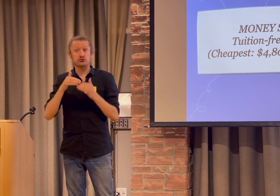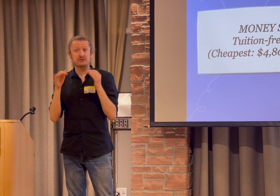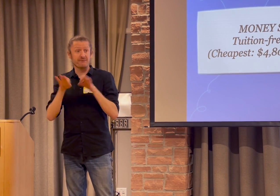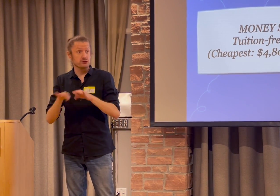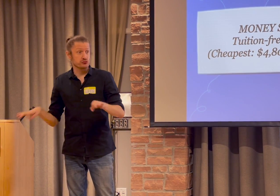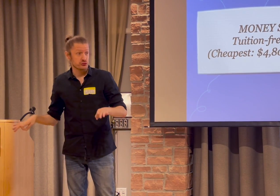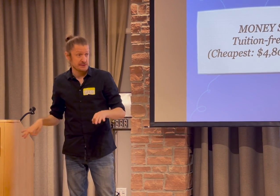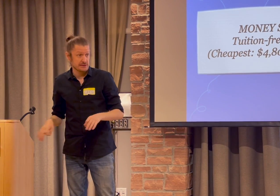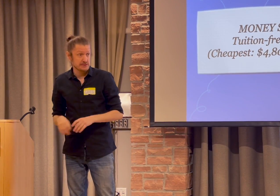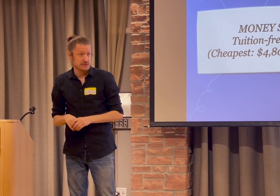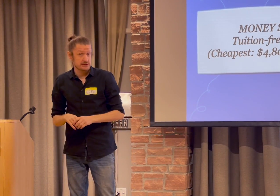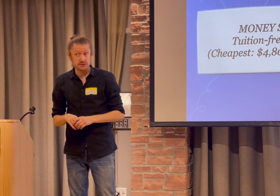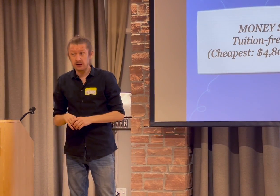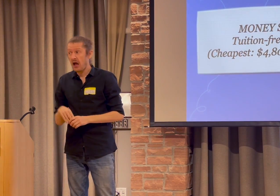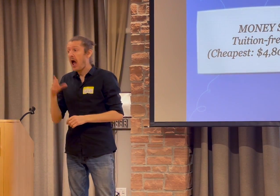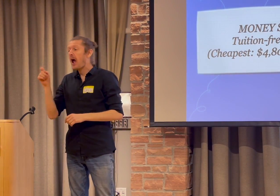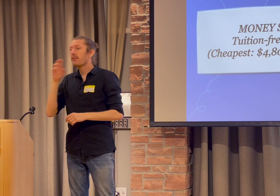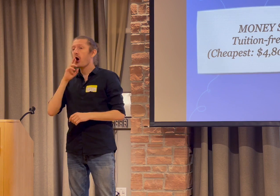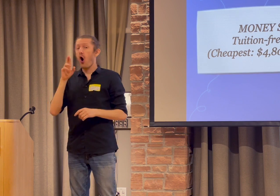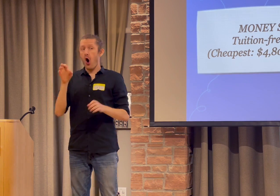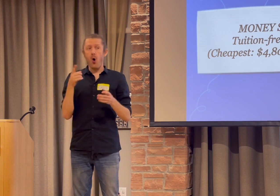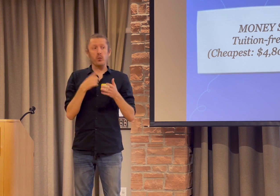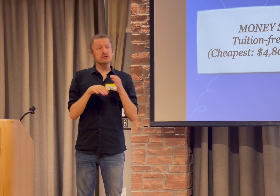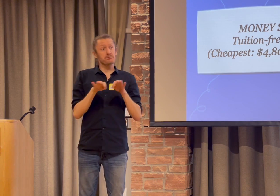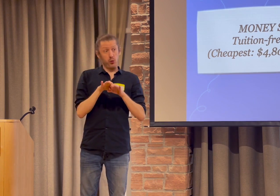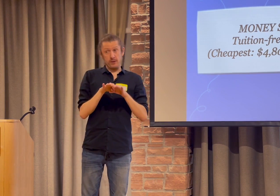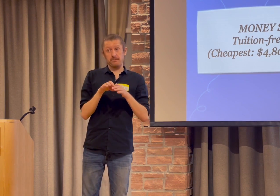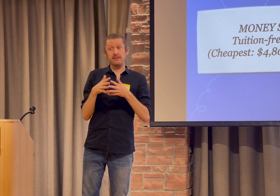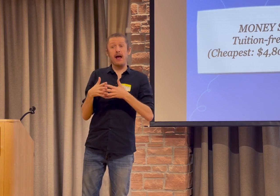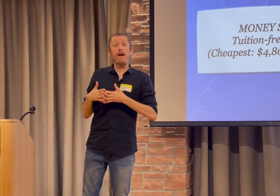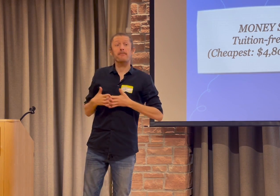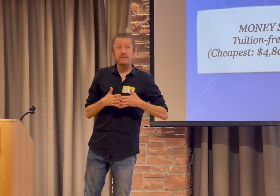degree, and then an additional $3,000 for a master's degree.